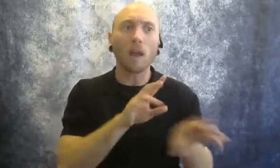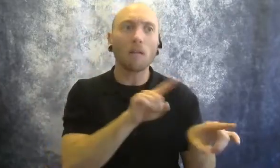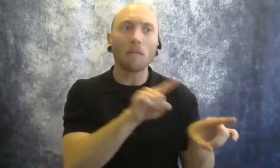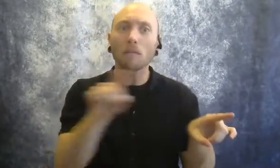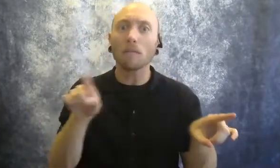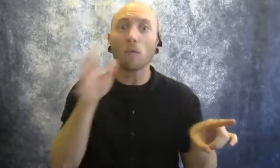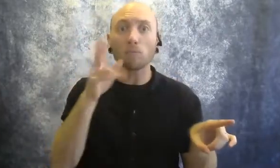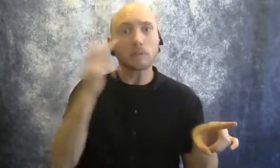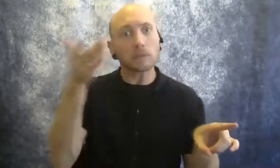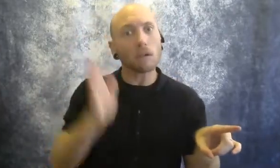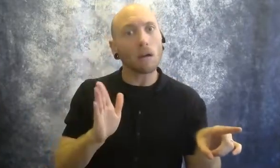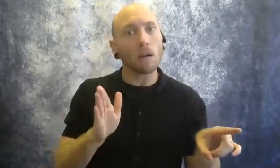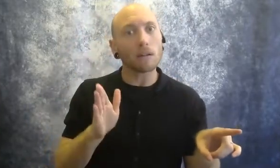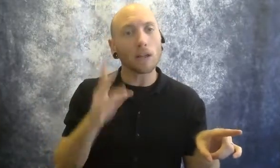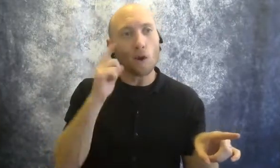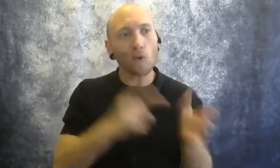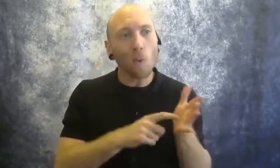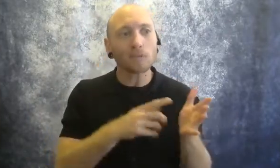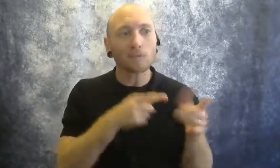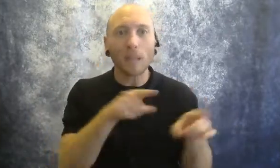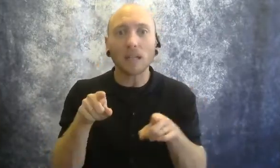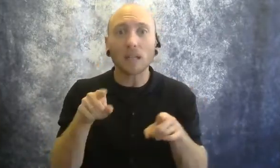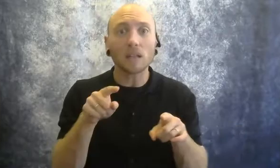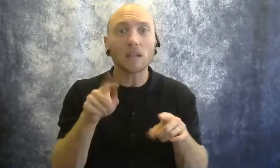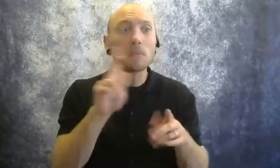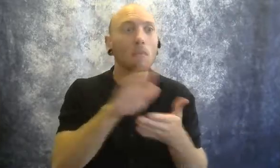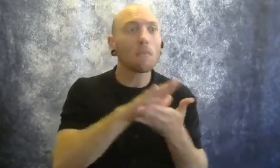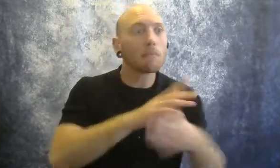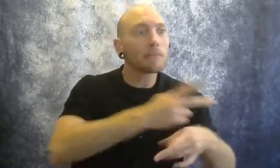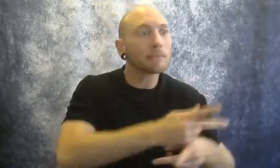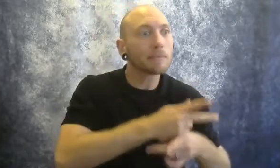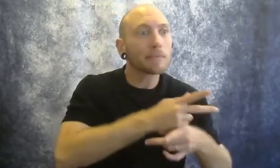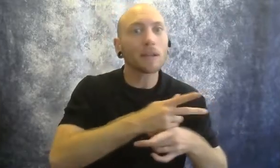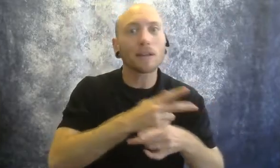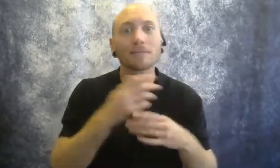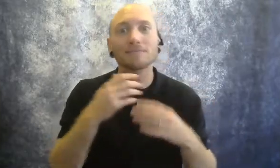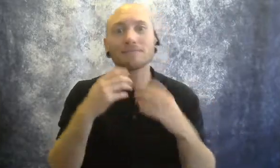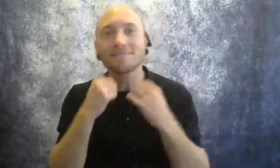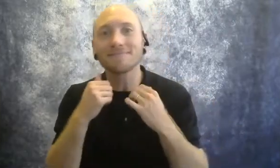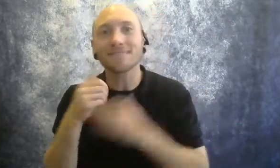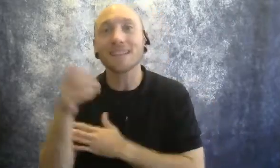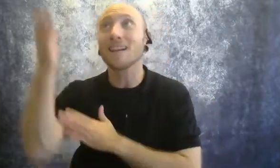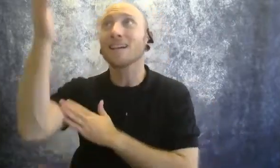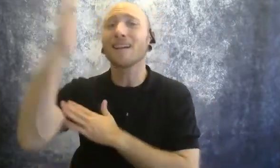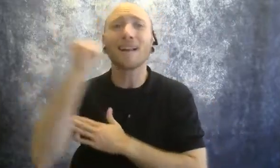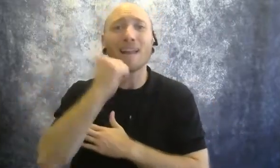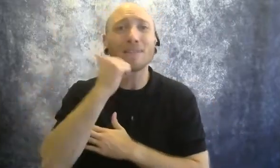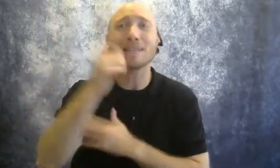world and what's happening in your world and the benefits that are coming out of it and the generosity of God himself.